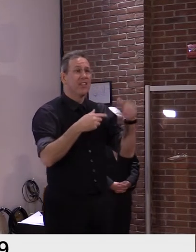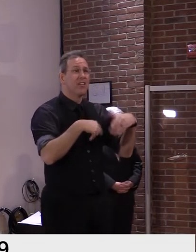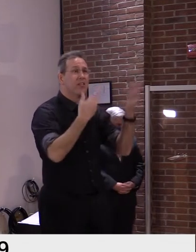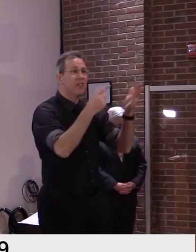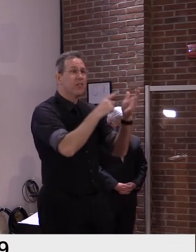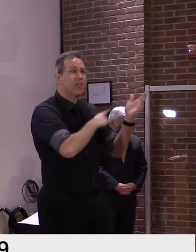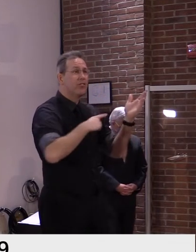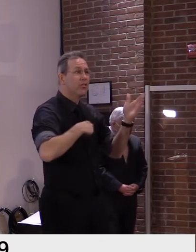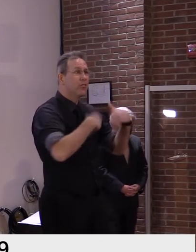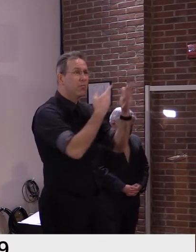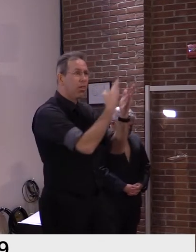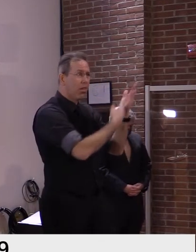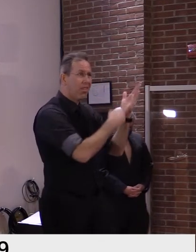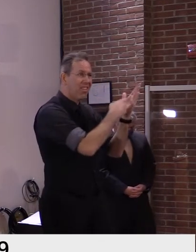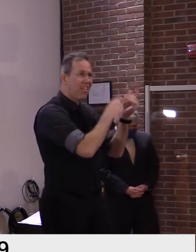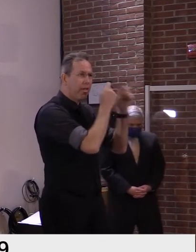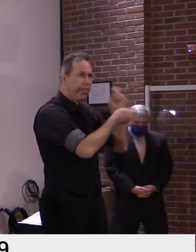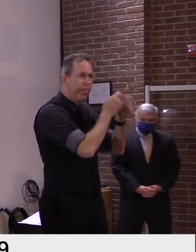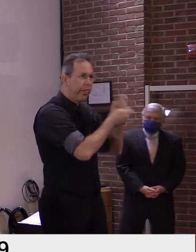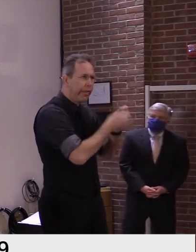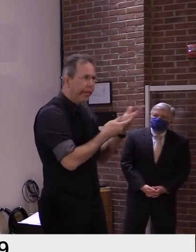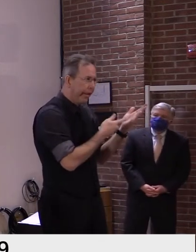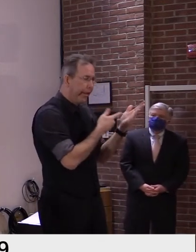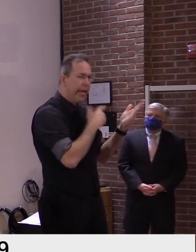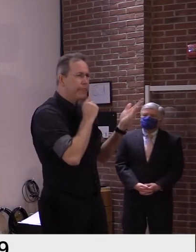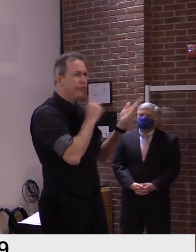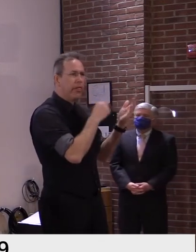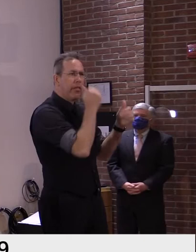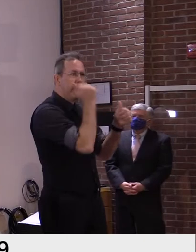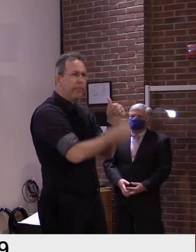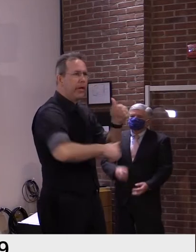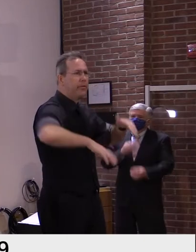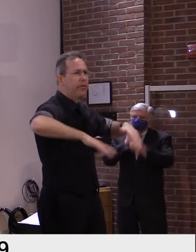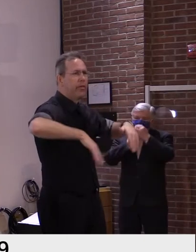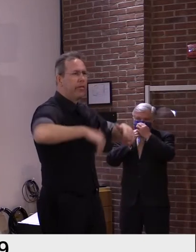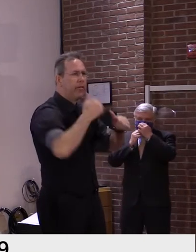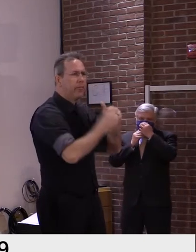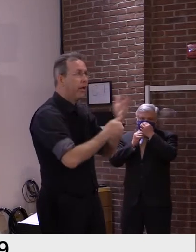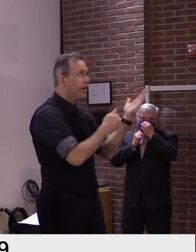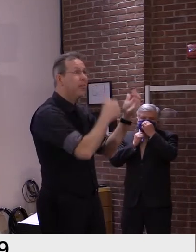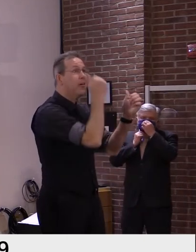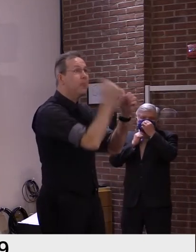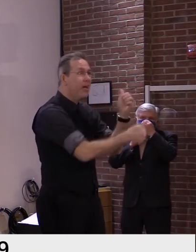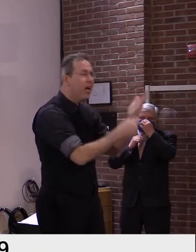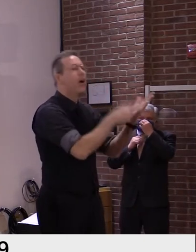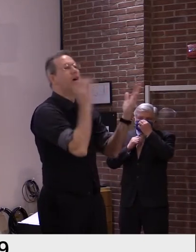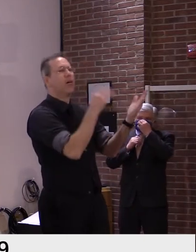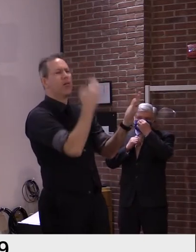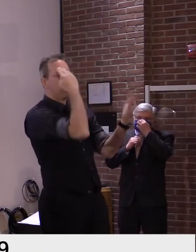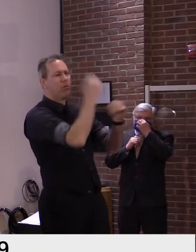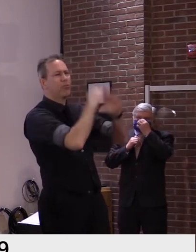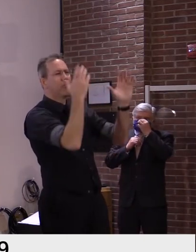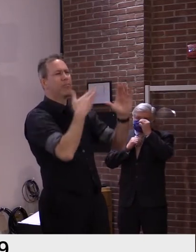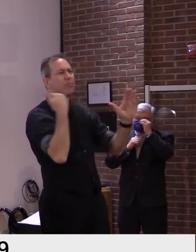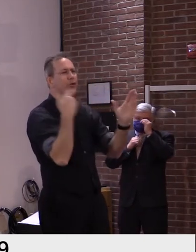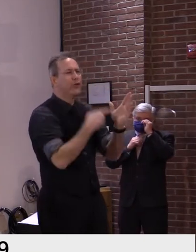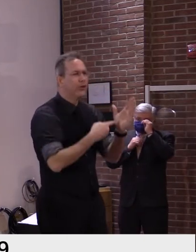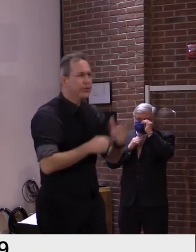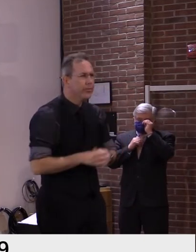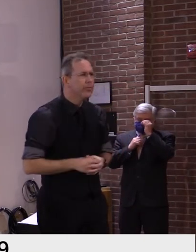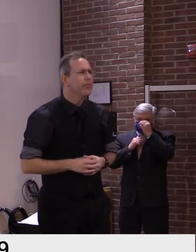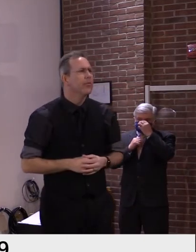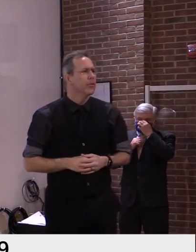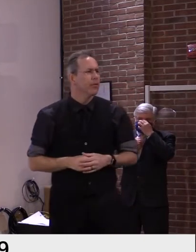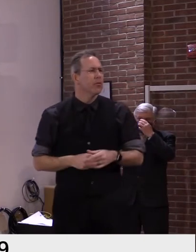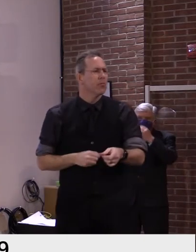landed when it just passed the House. I'll check back next week. Thank you all very much. They're off this week, thank Lisa, you. As